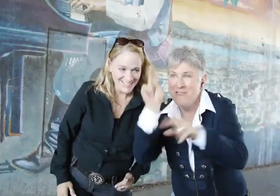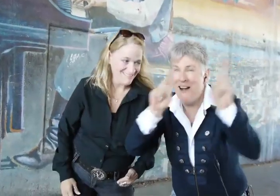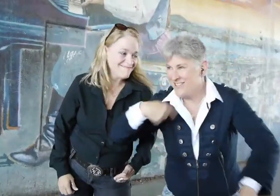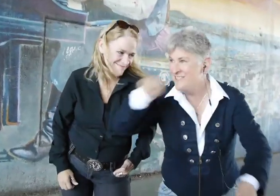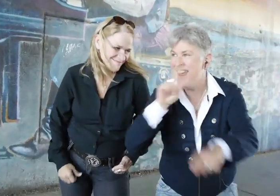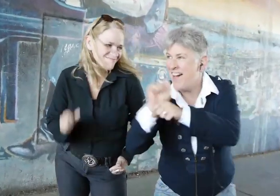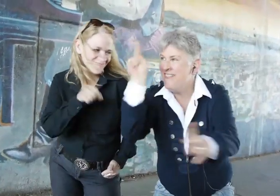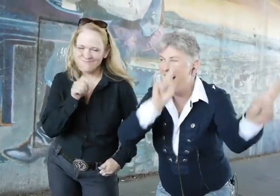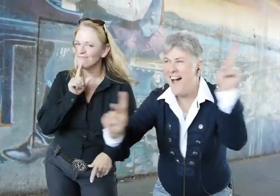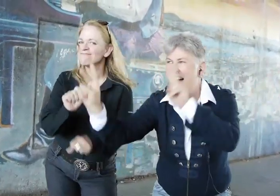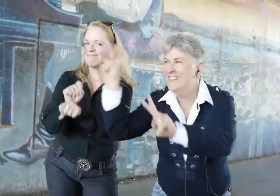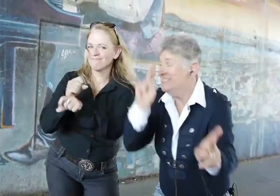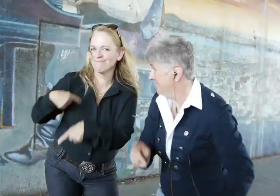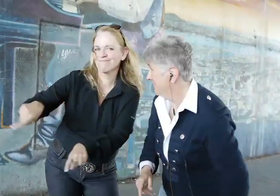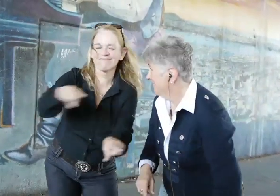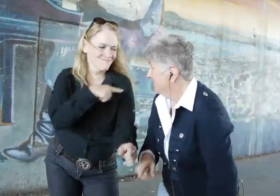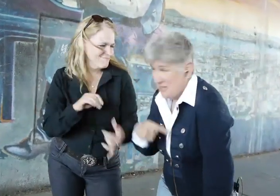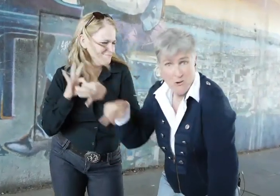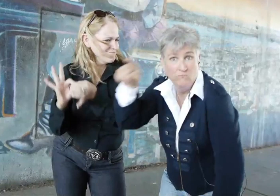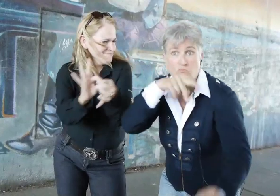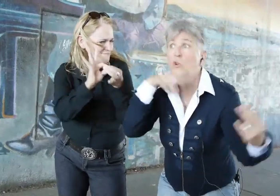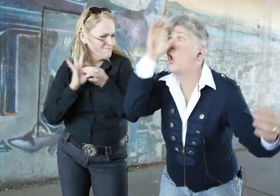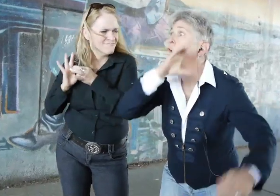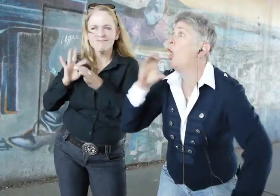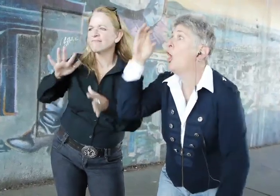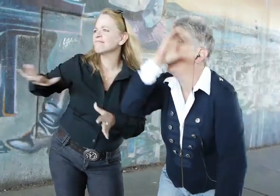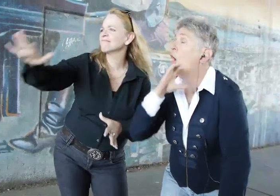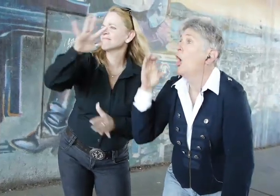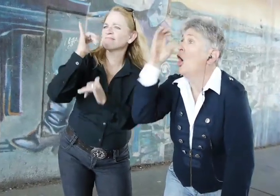the ones, we are the ones, the ones that we're waiting for. We are the ones,